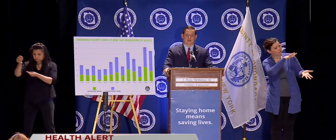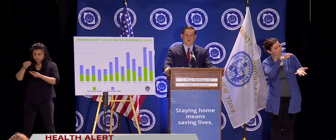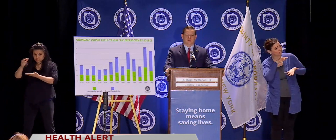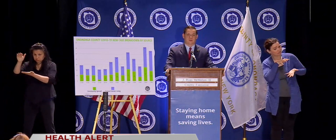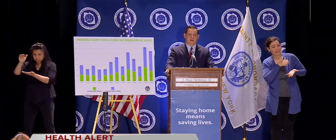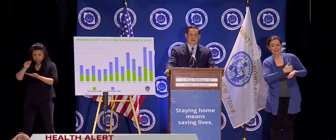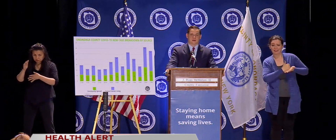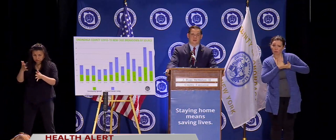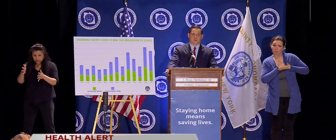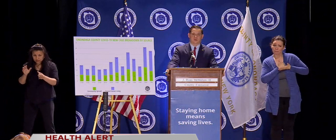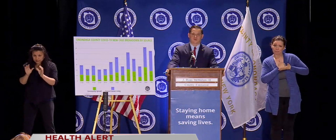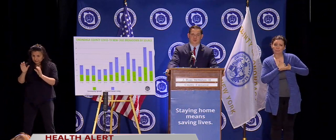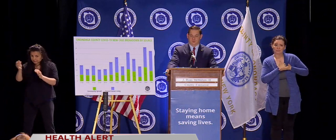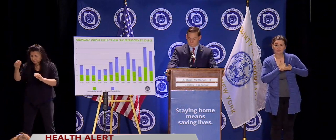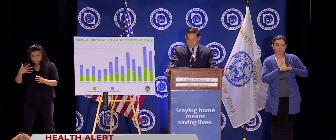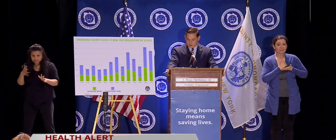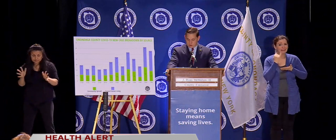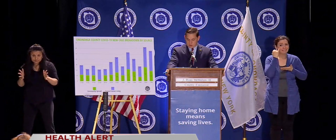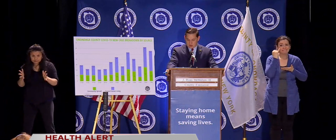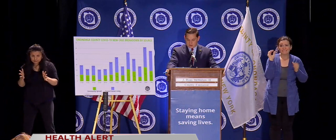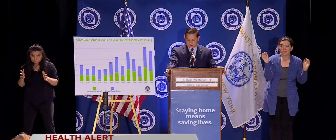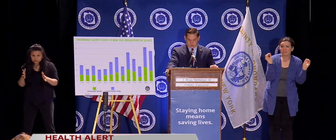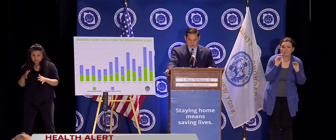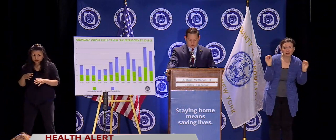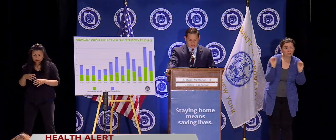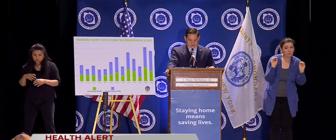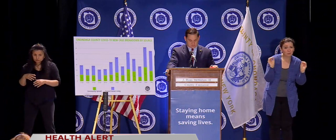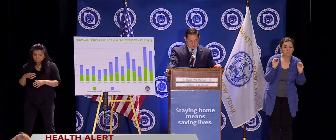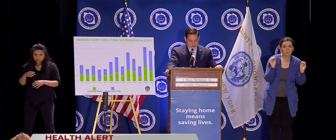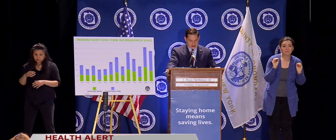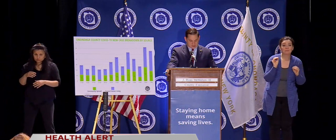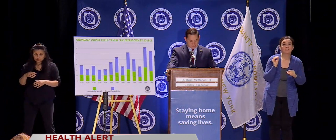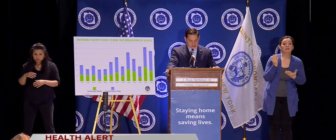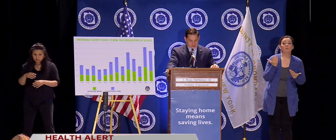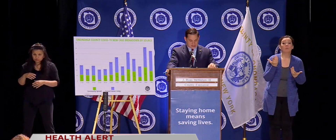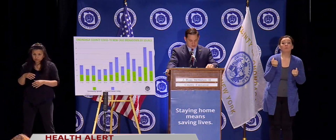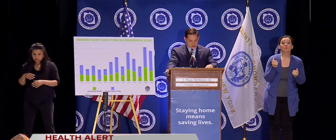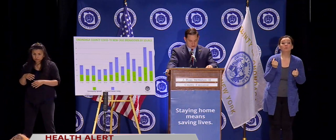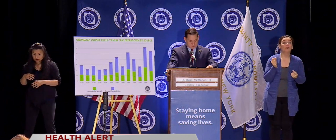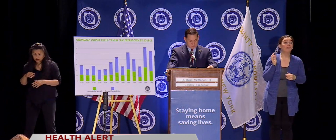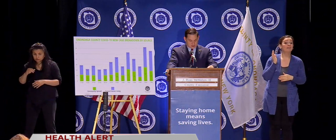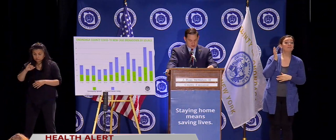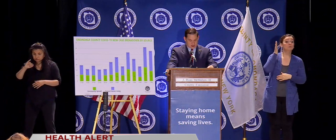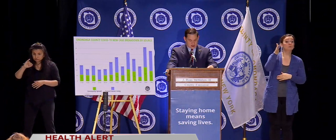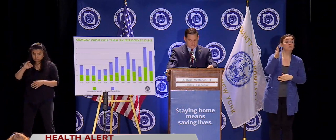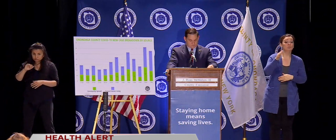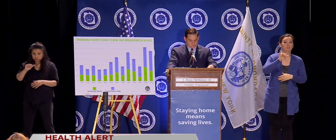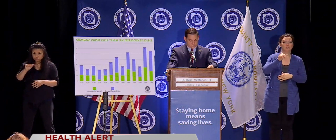have to collectively be making in the month of June. So that's some economic data there.